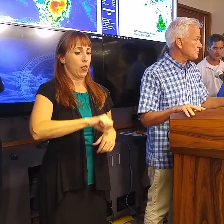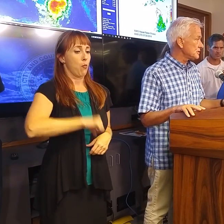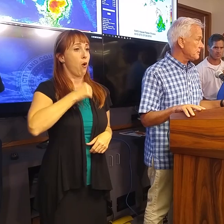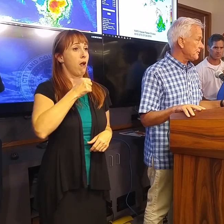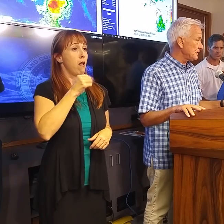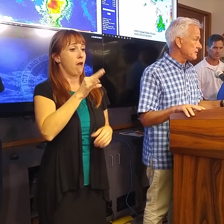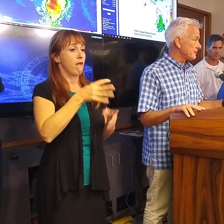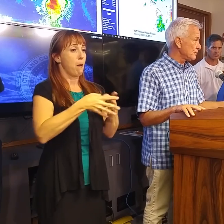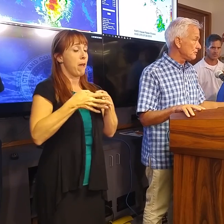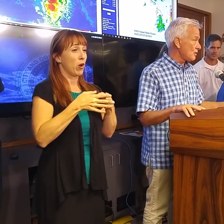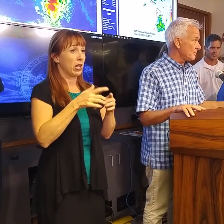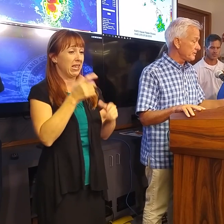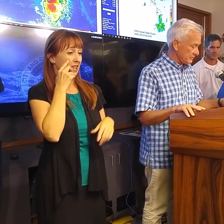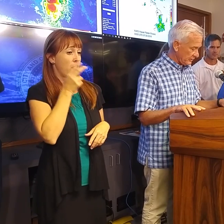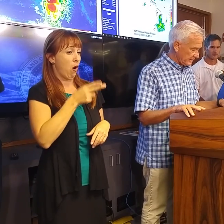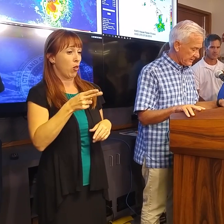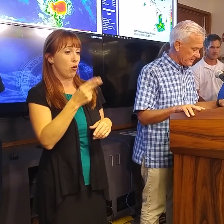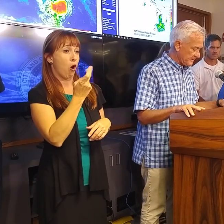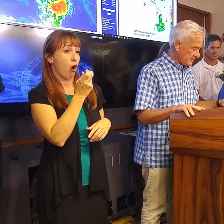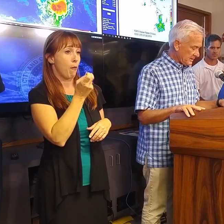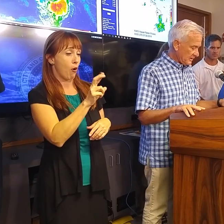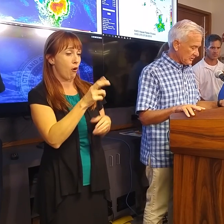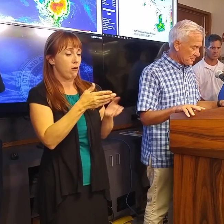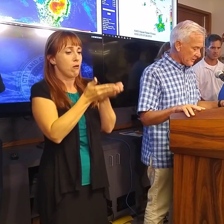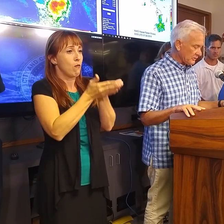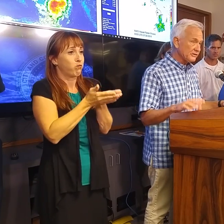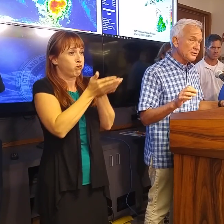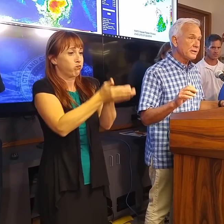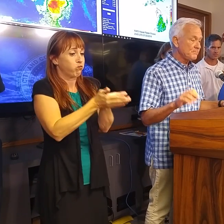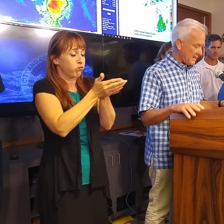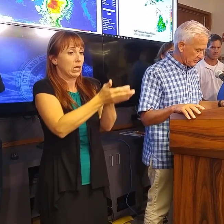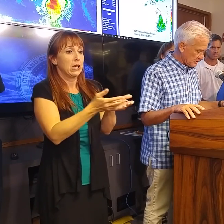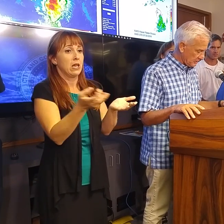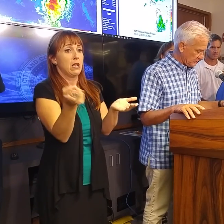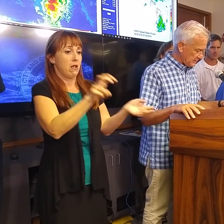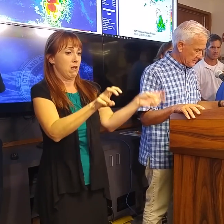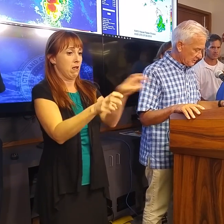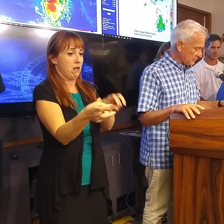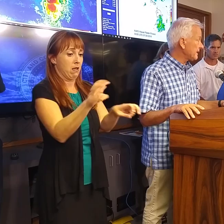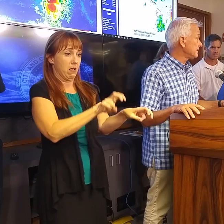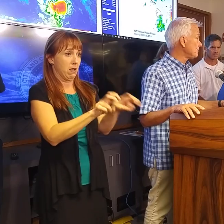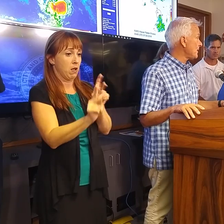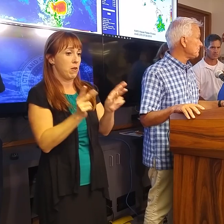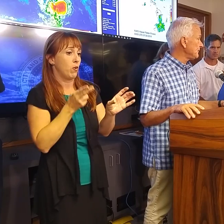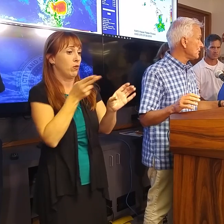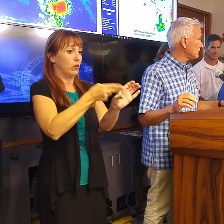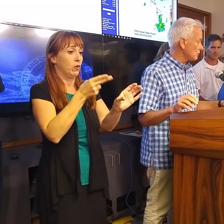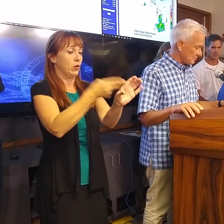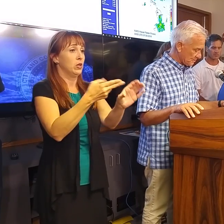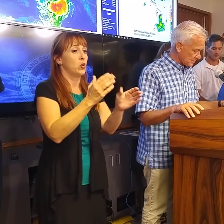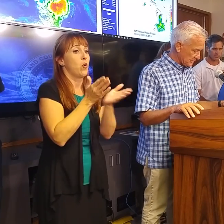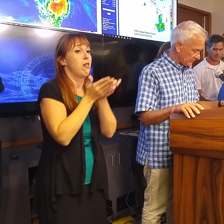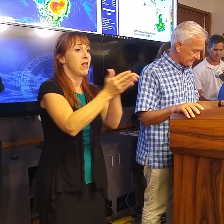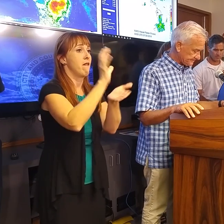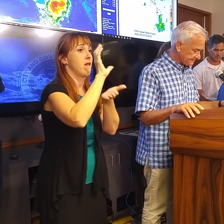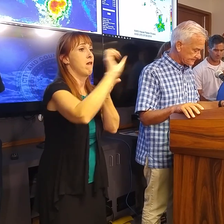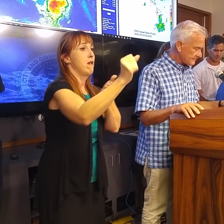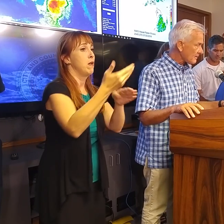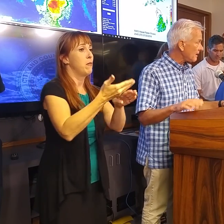large cruise ship, if you go down to Honolulu Harbor, you'll see it there, is in the process of loading passengers so they can depart before the storm